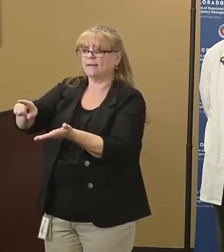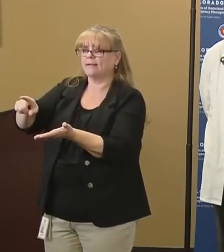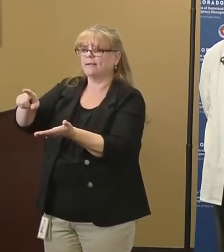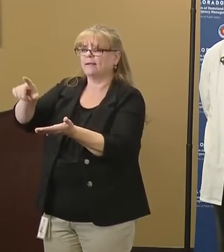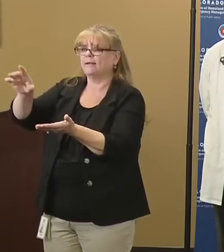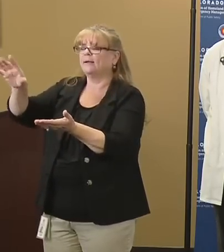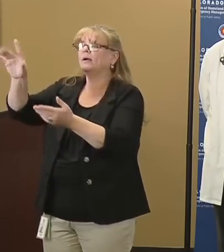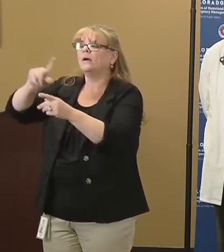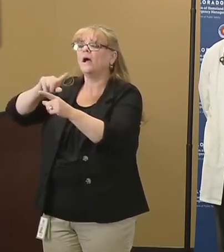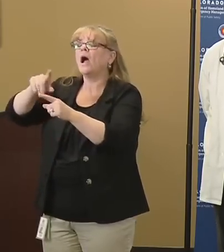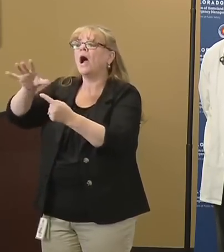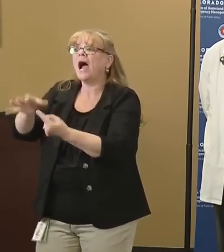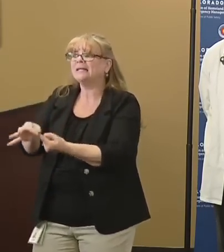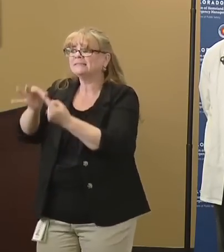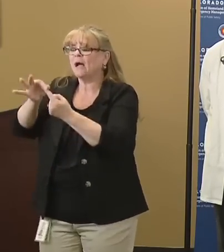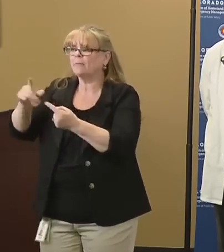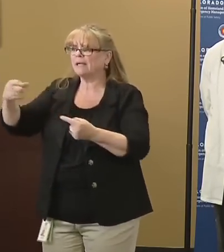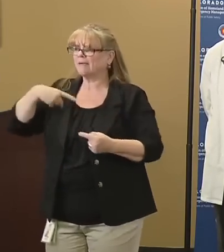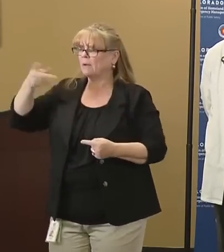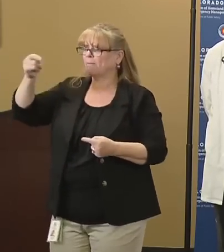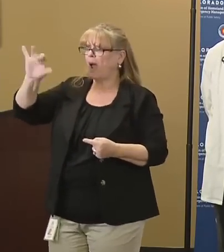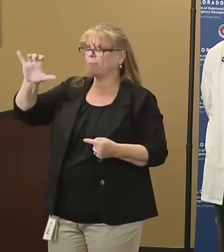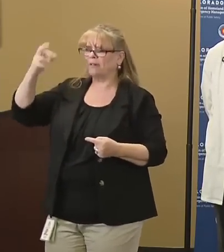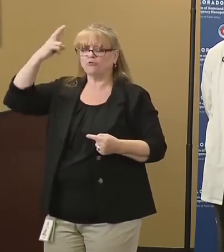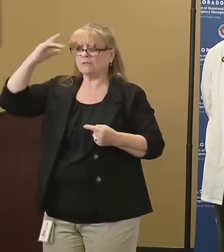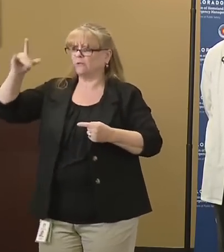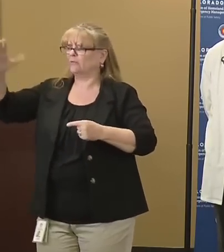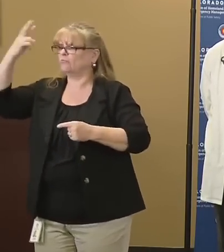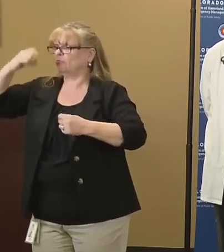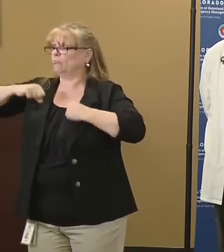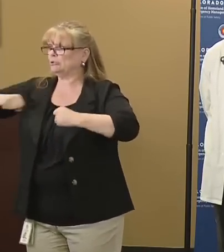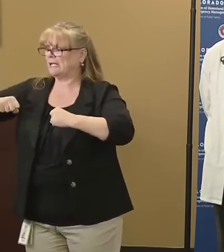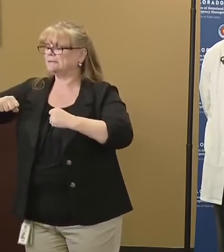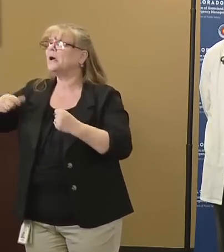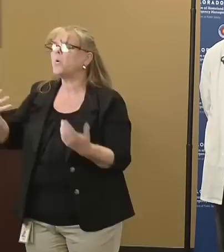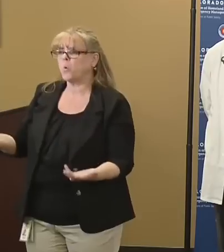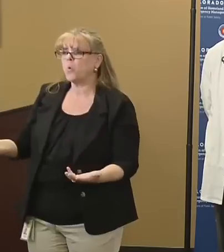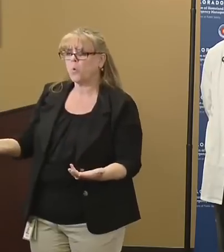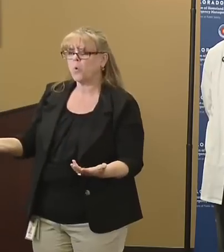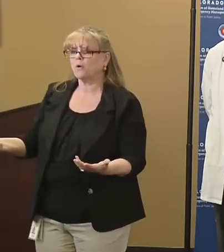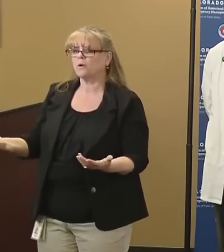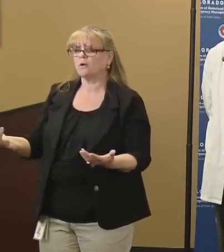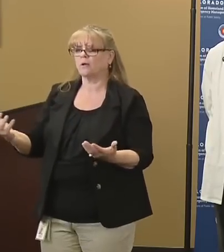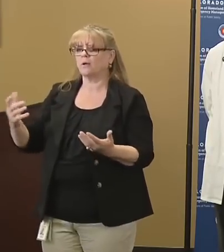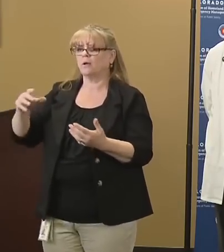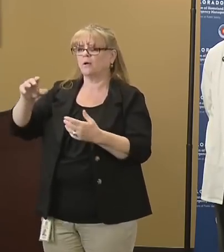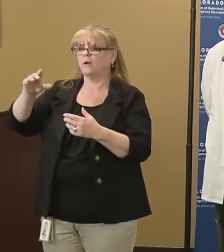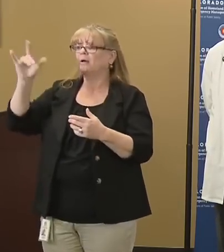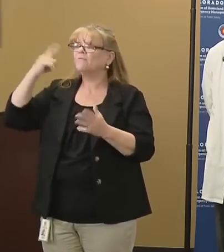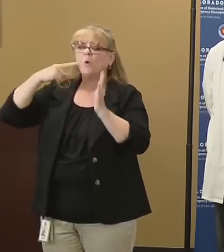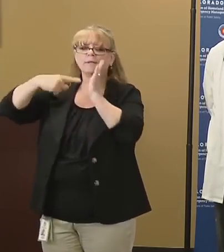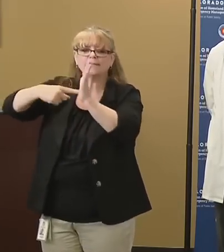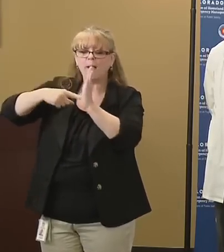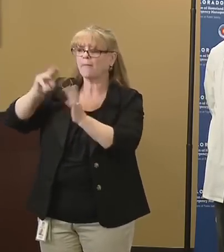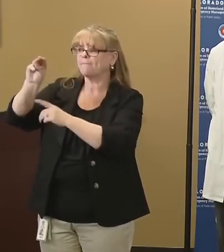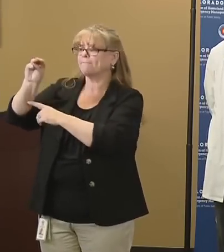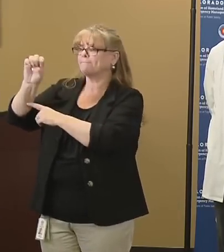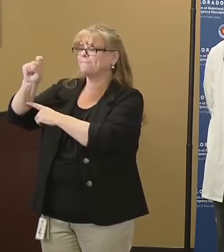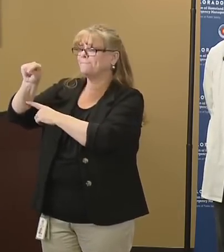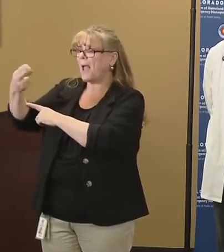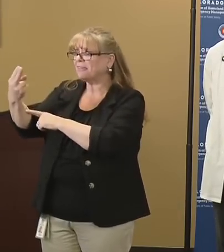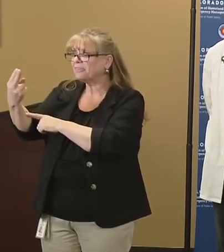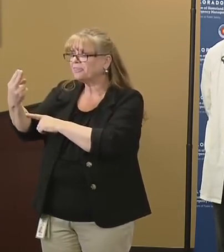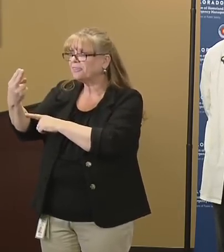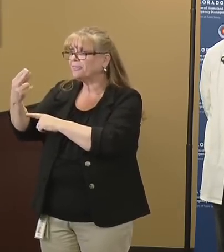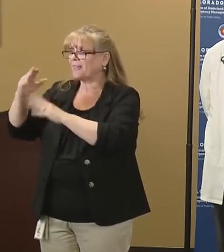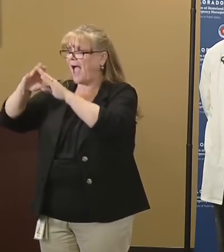if somebody's running a meth house, they will be evicted. That's an urgent matter. But for non-payment, there should not be evictions. That is the